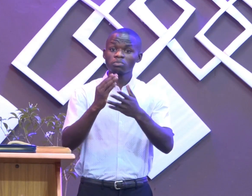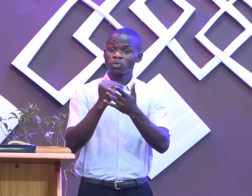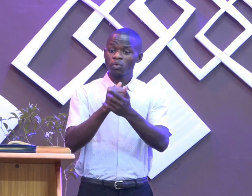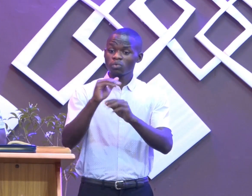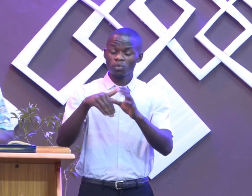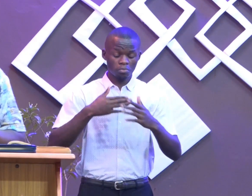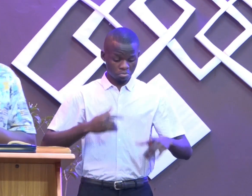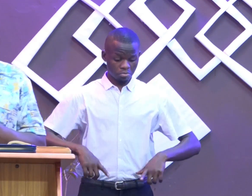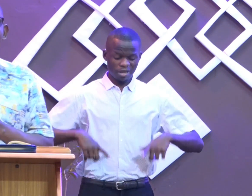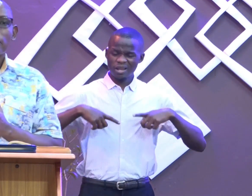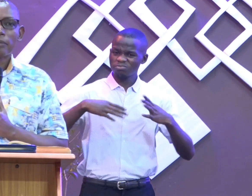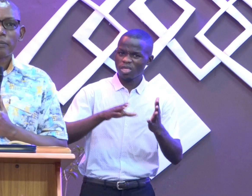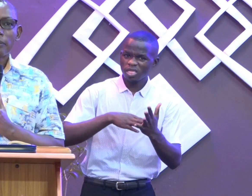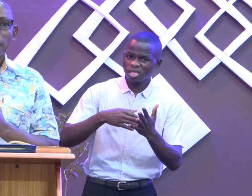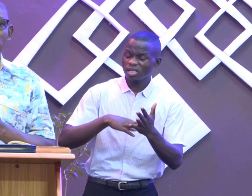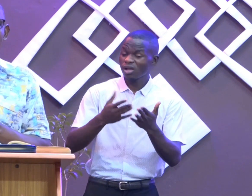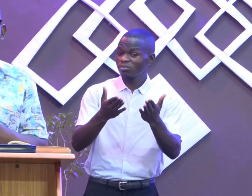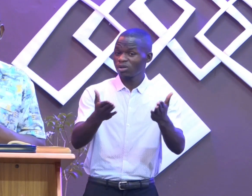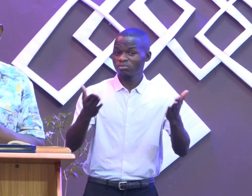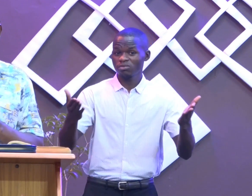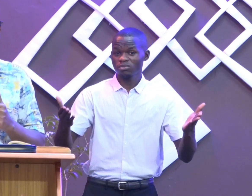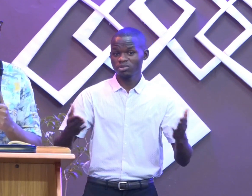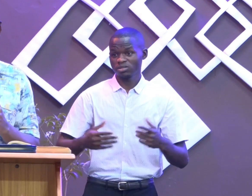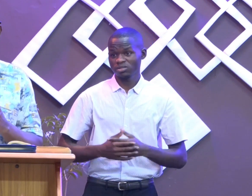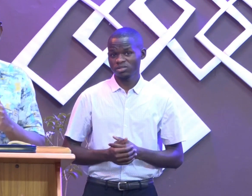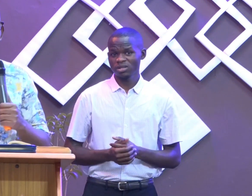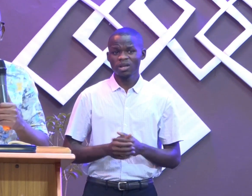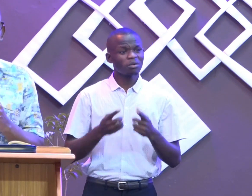Because in my life I've been getting different